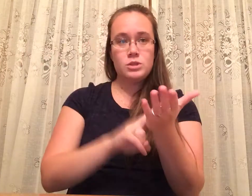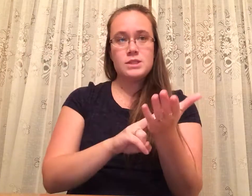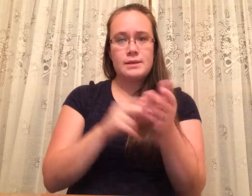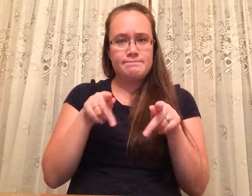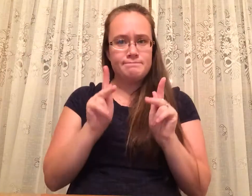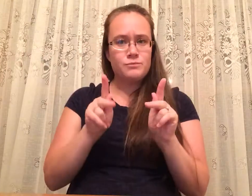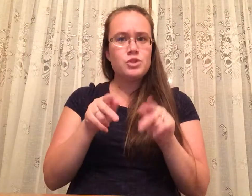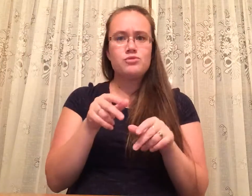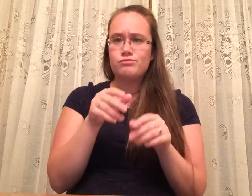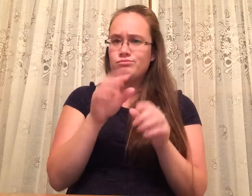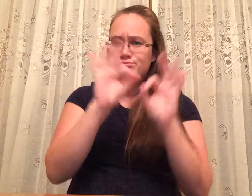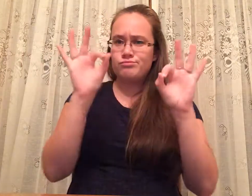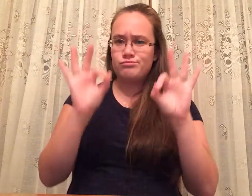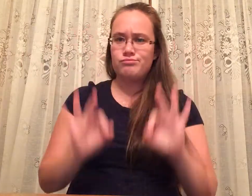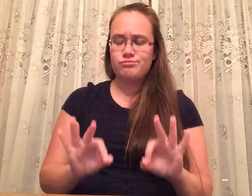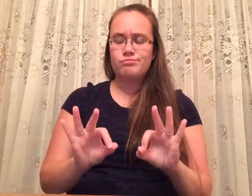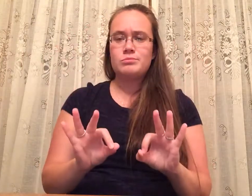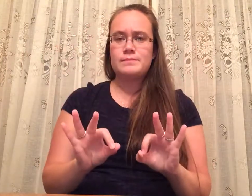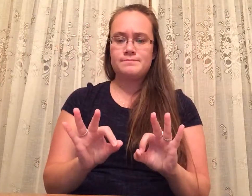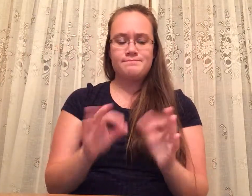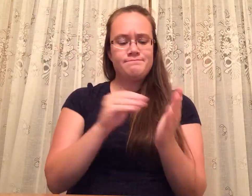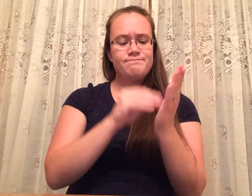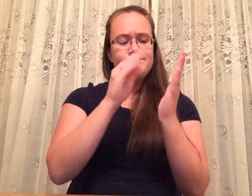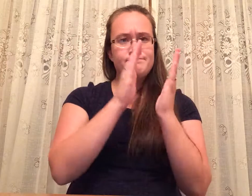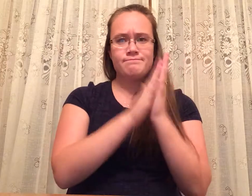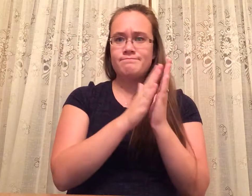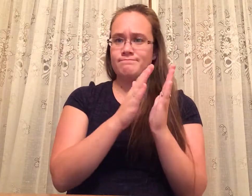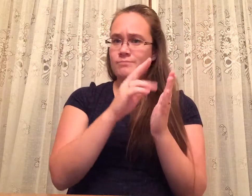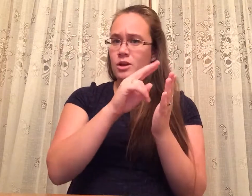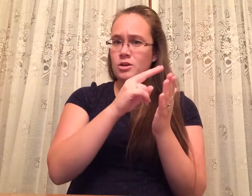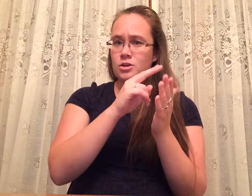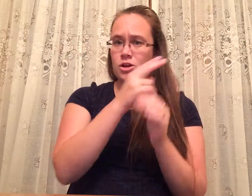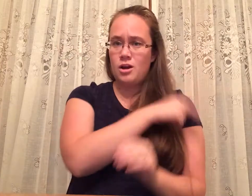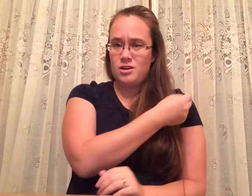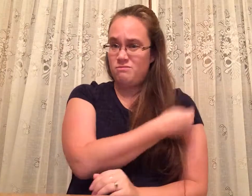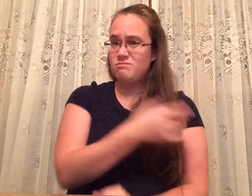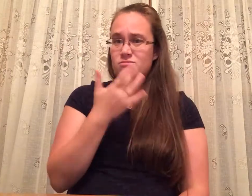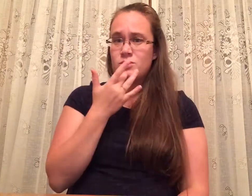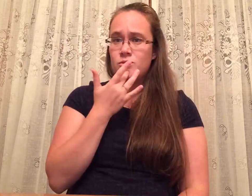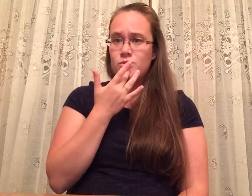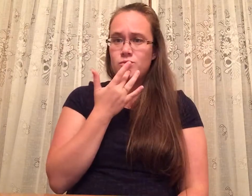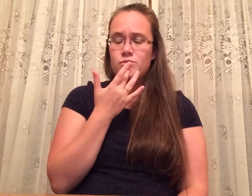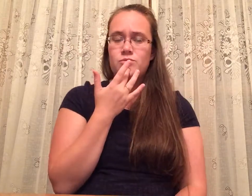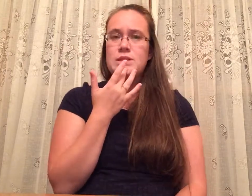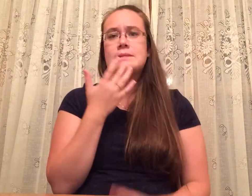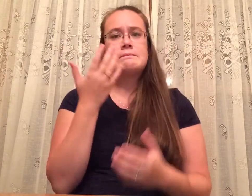procedure. On this form, you will also indicate your hospital preference, which is important for those rare